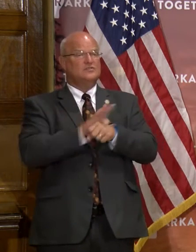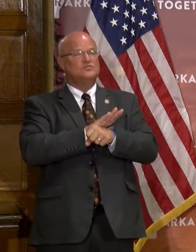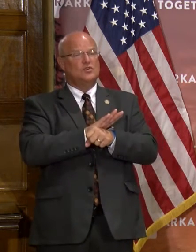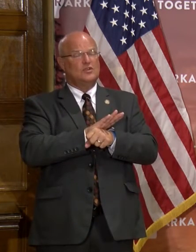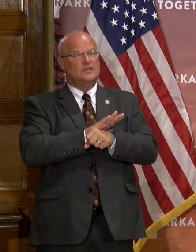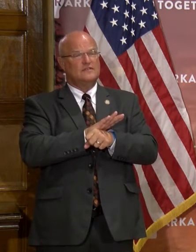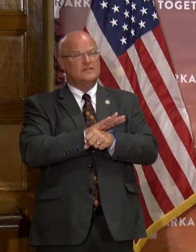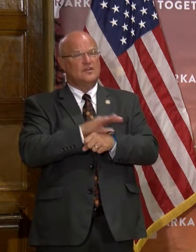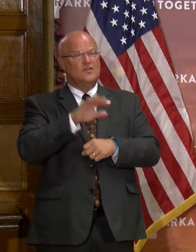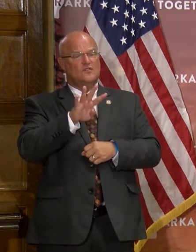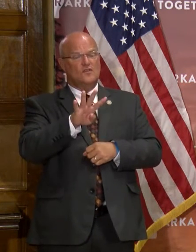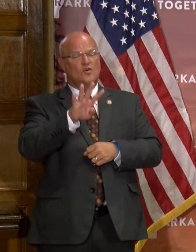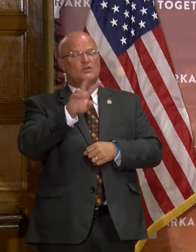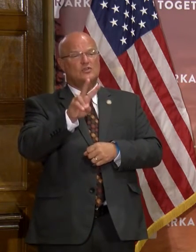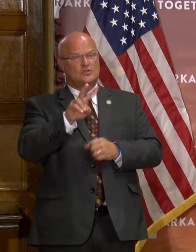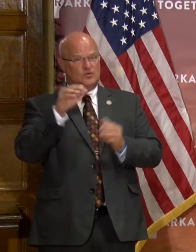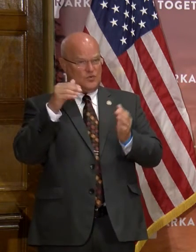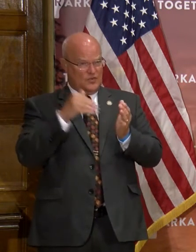of